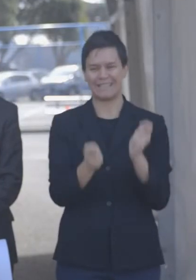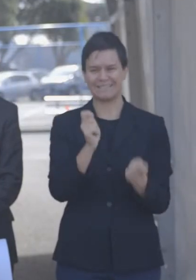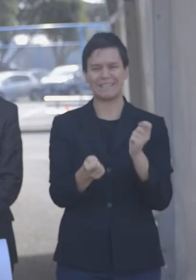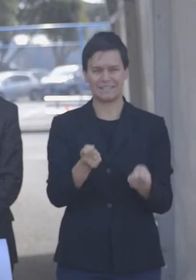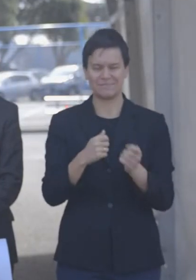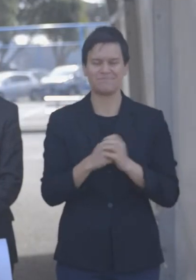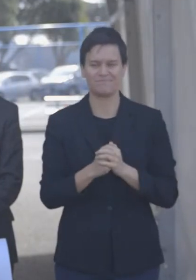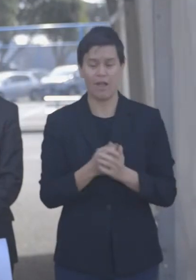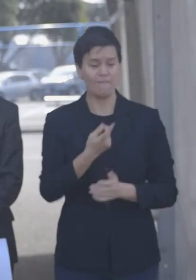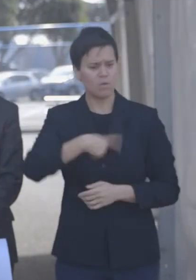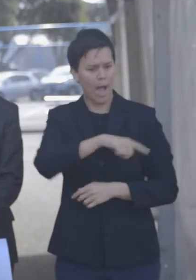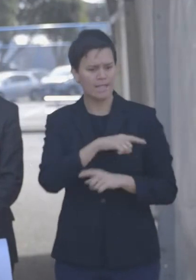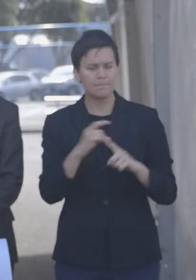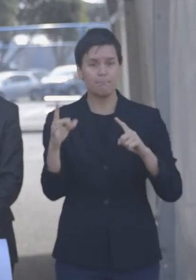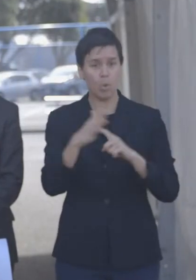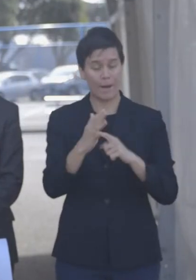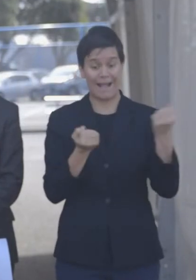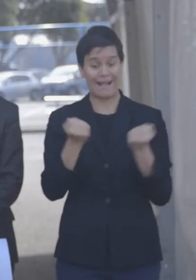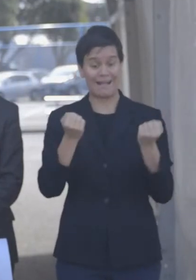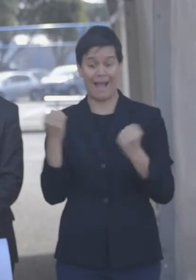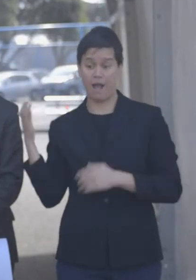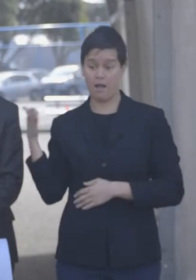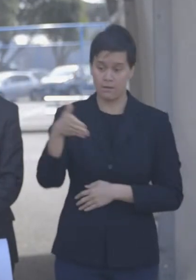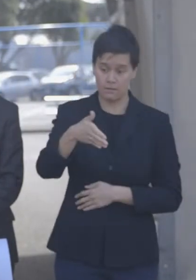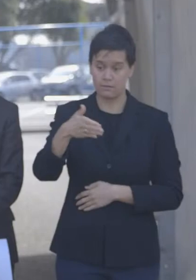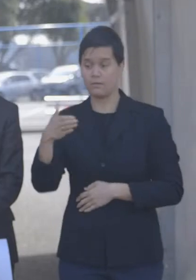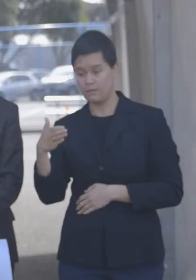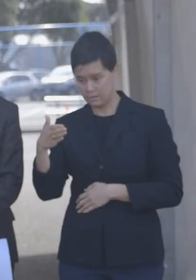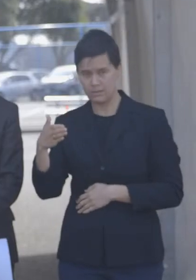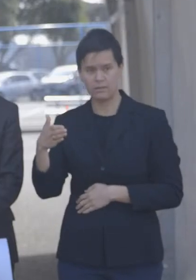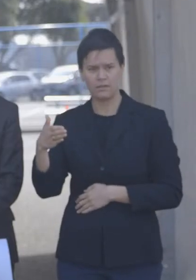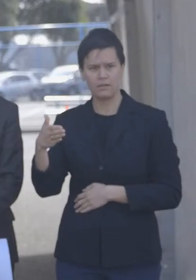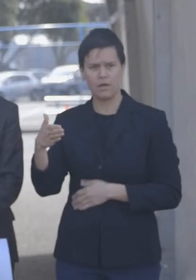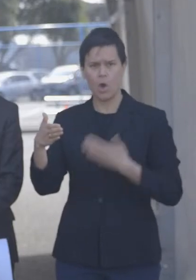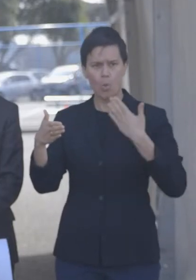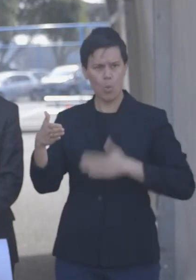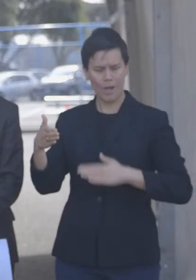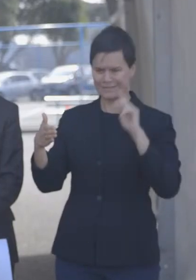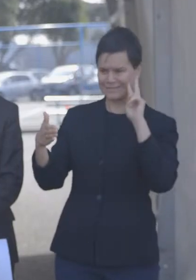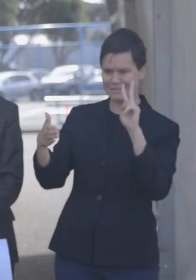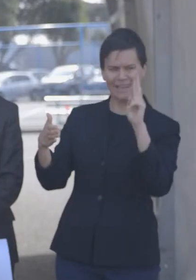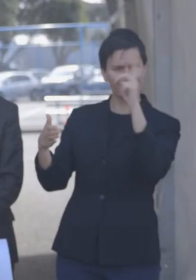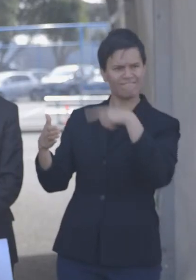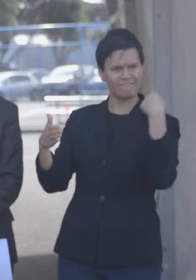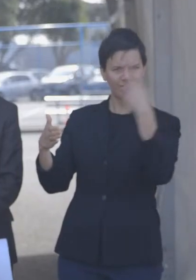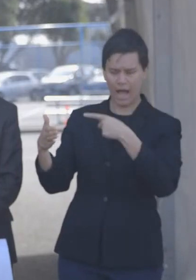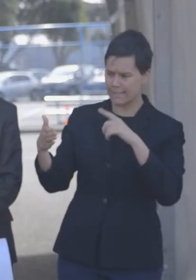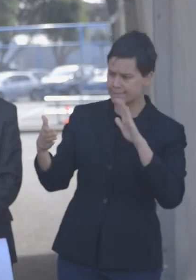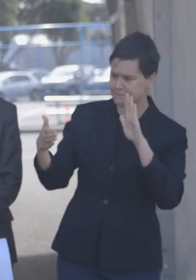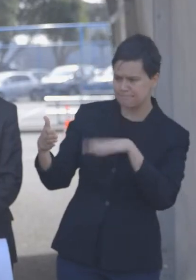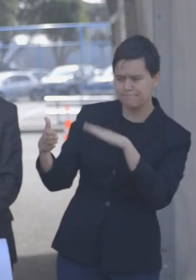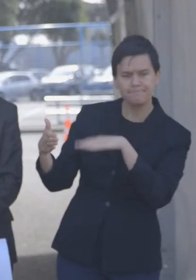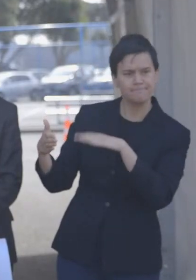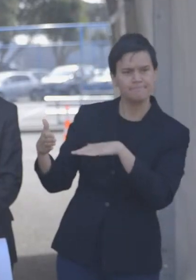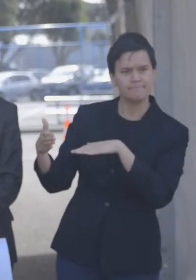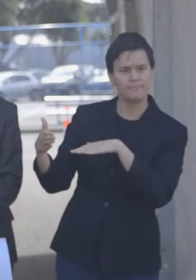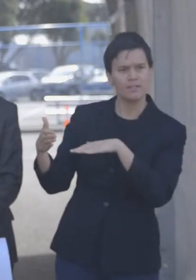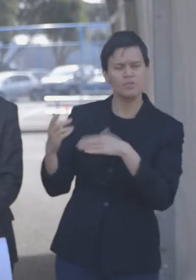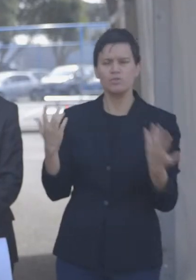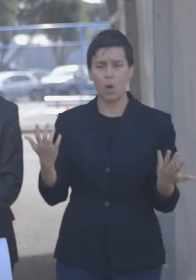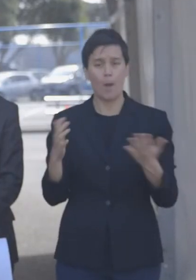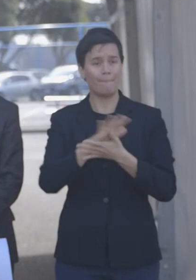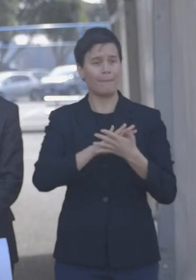people were coming through. So we lots of CBACs had nursing staff and other swabbers, but we also had